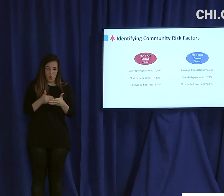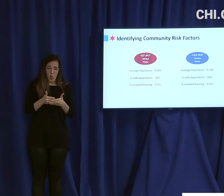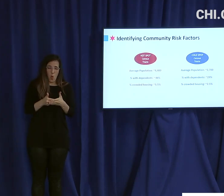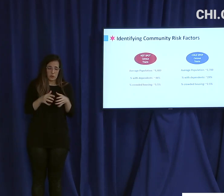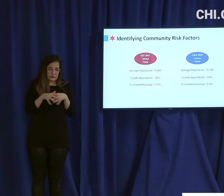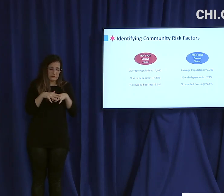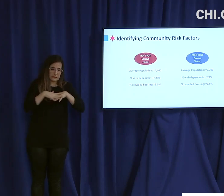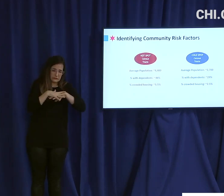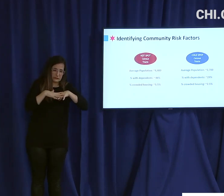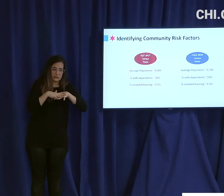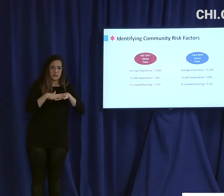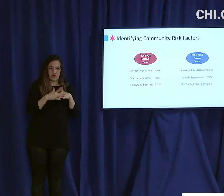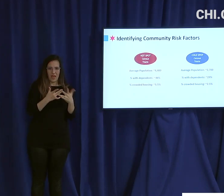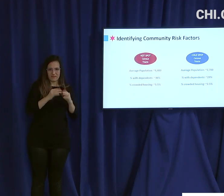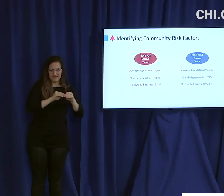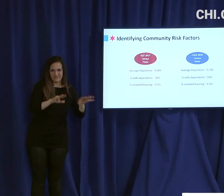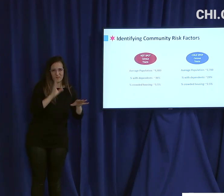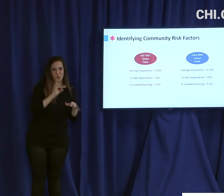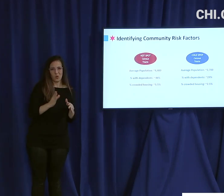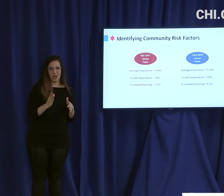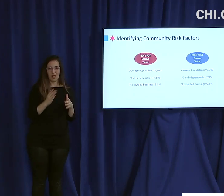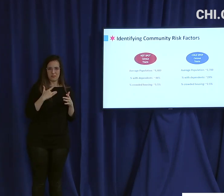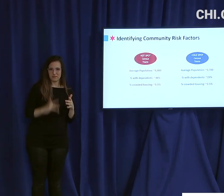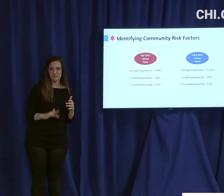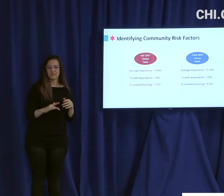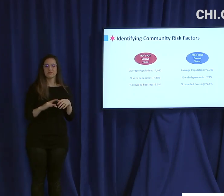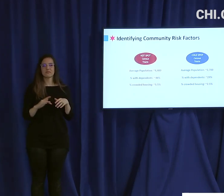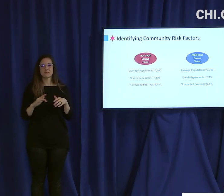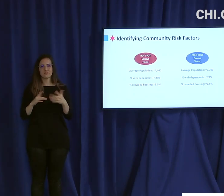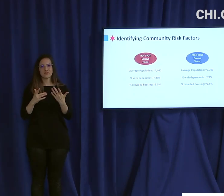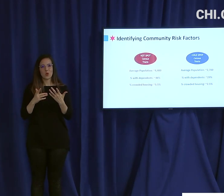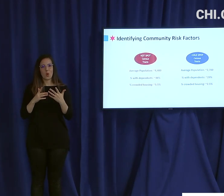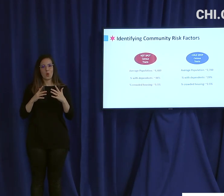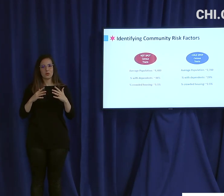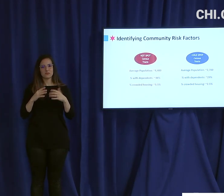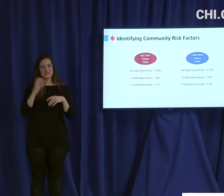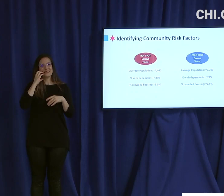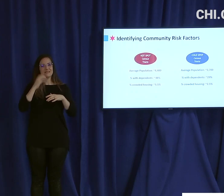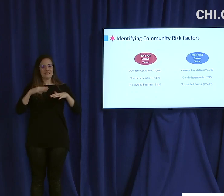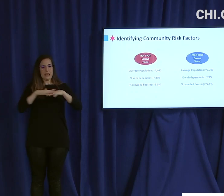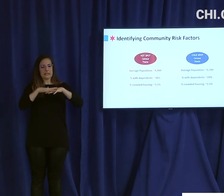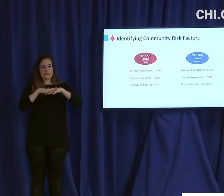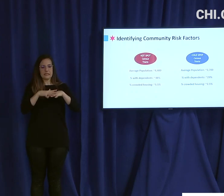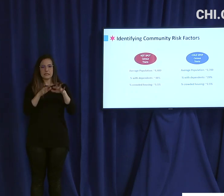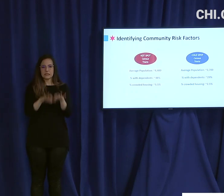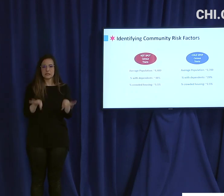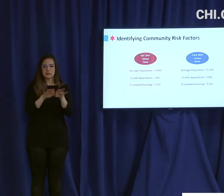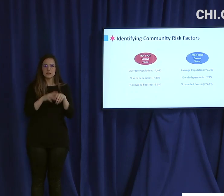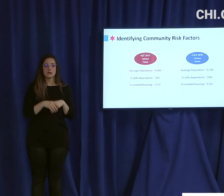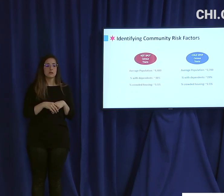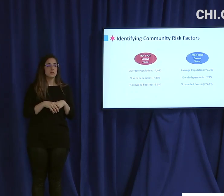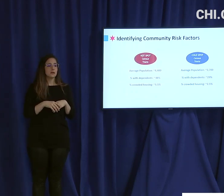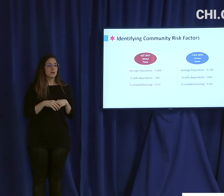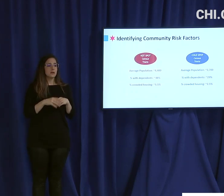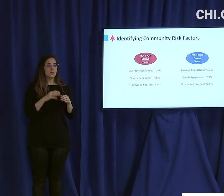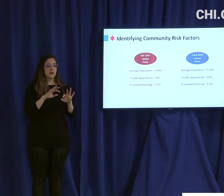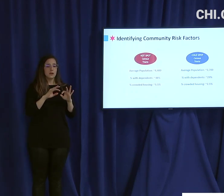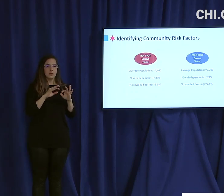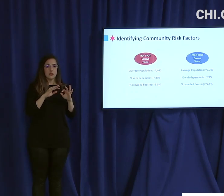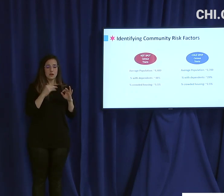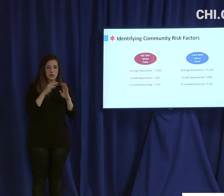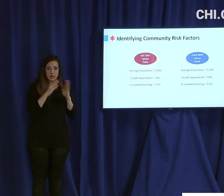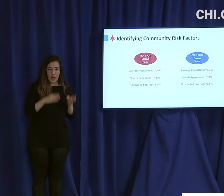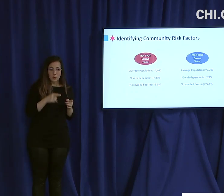also have more cases or more individuals that have dependents, have young children or elders that they're caring for, 38% as